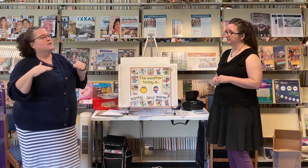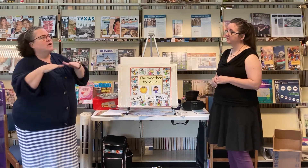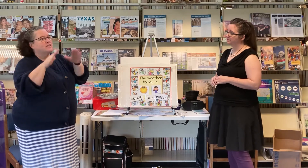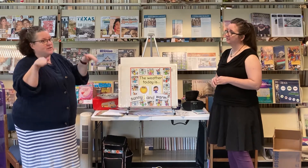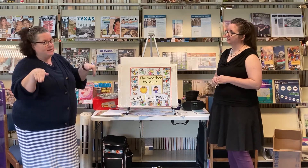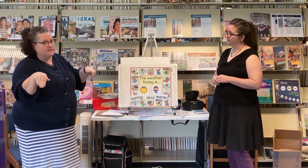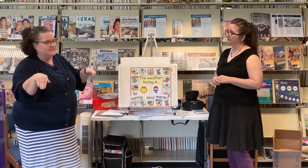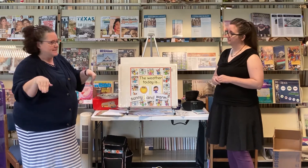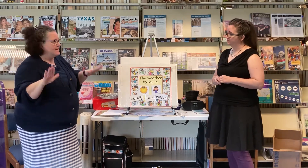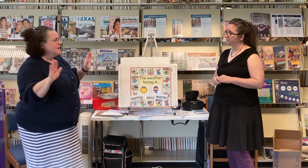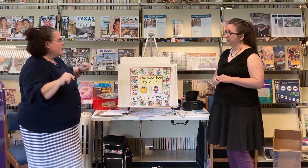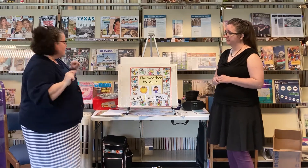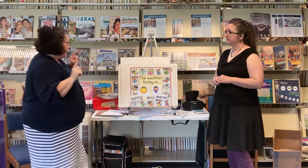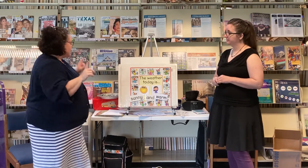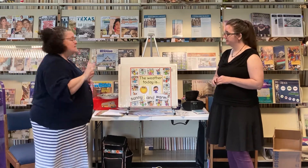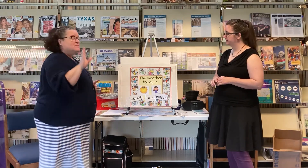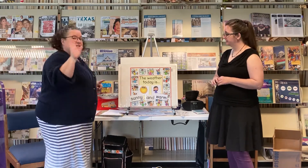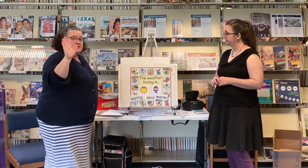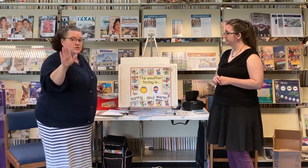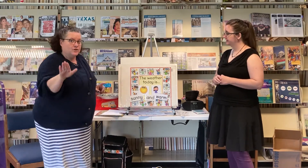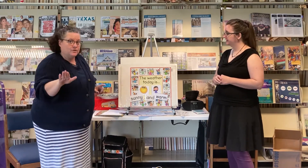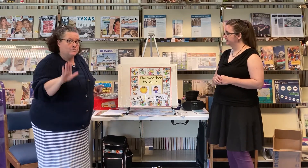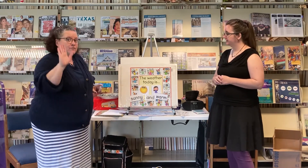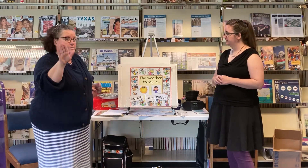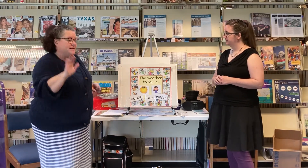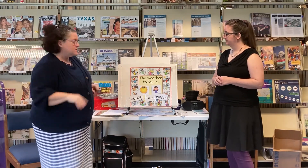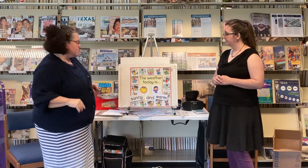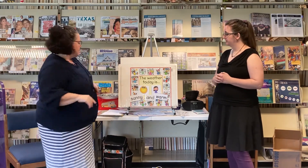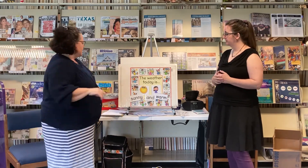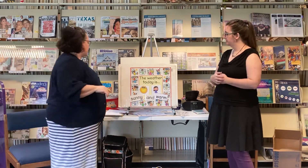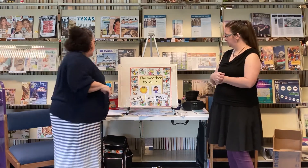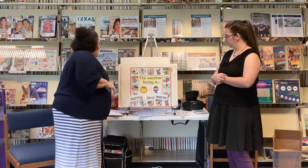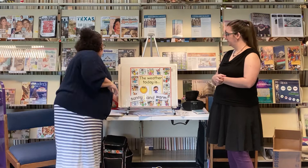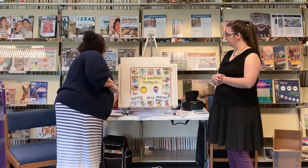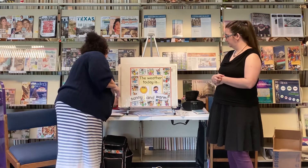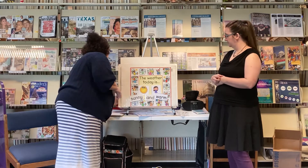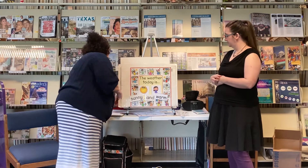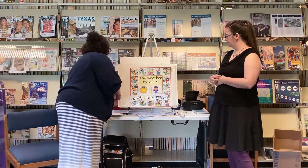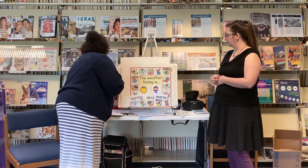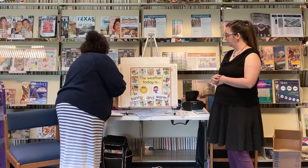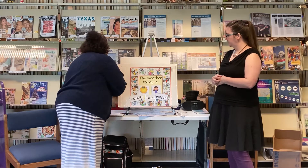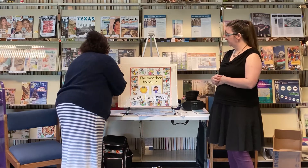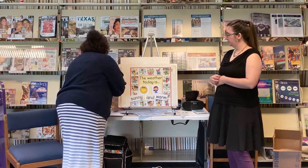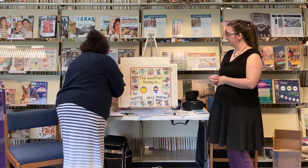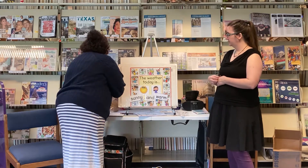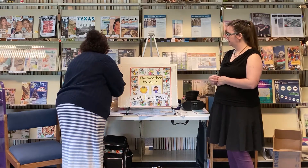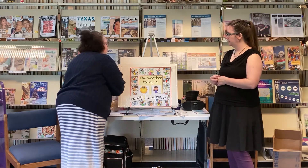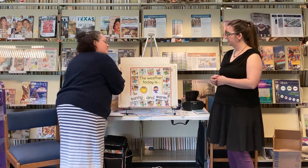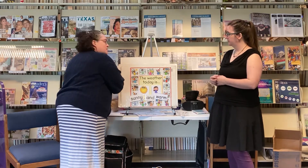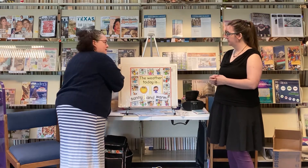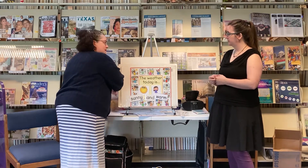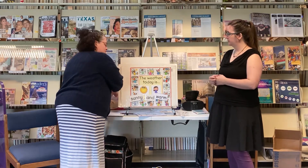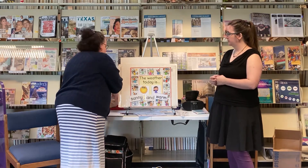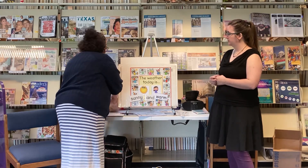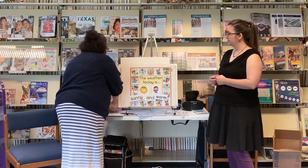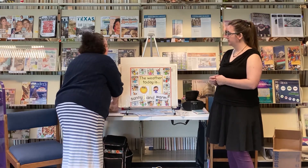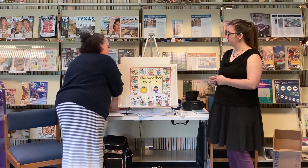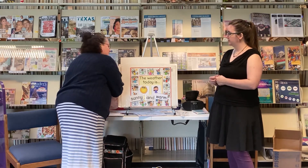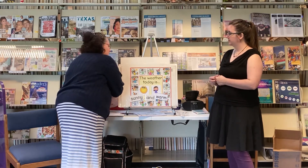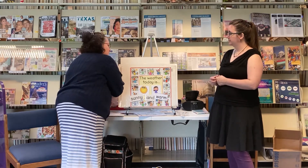know because you can't really see. Right. But I've got some things to show you before we get started on our story time today. Okay. And I'm going to have you guess, too. I mean, I know you know.